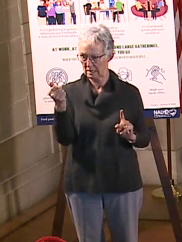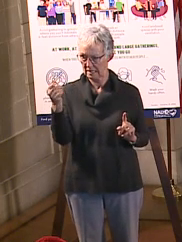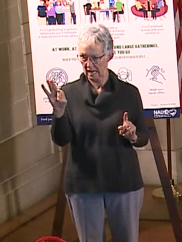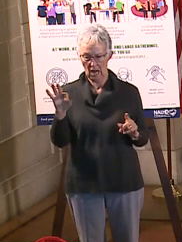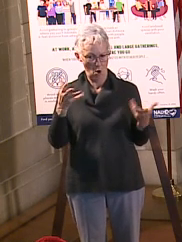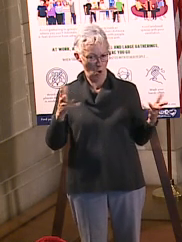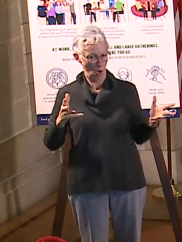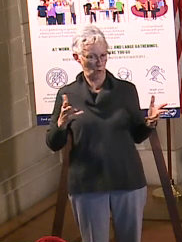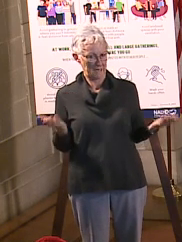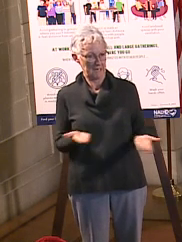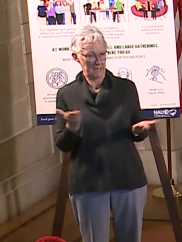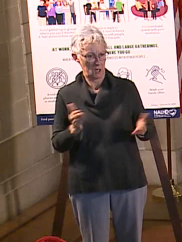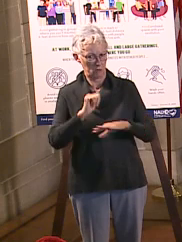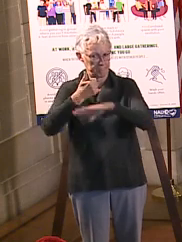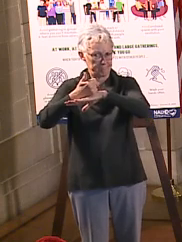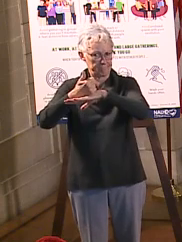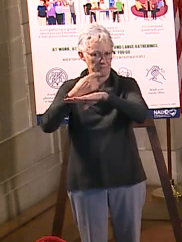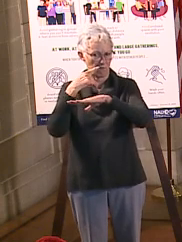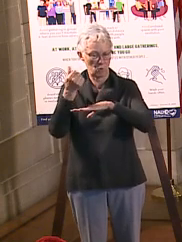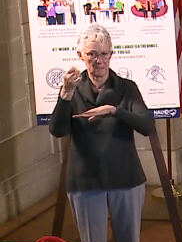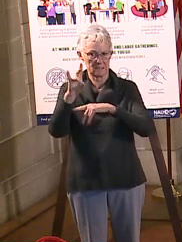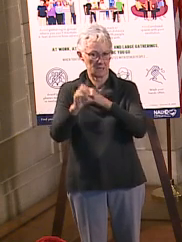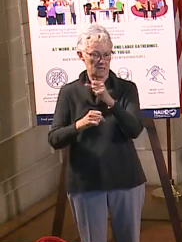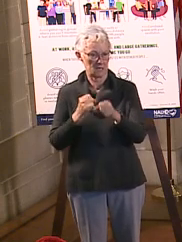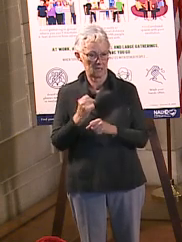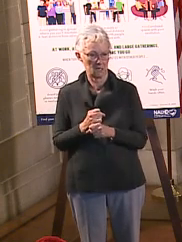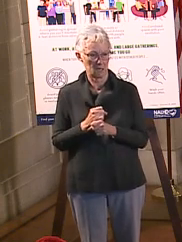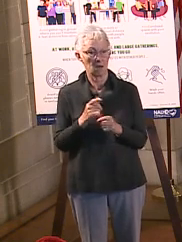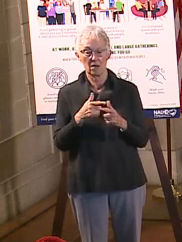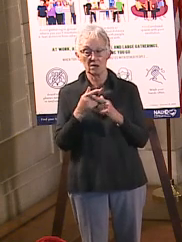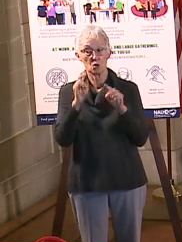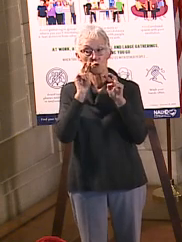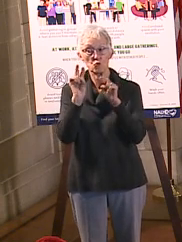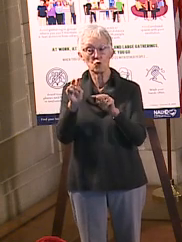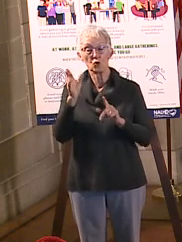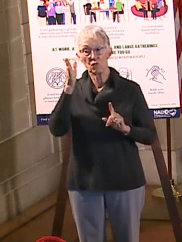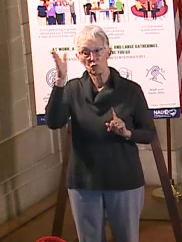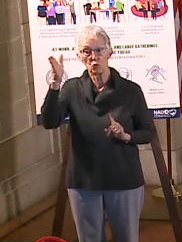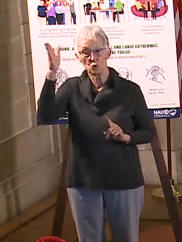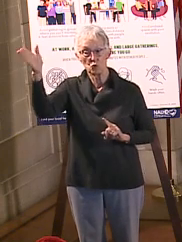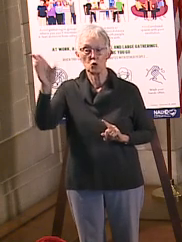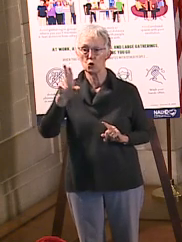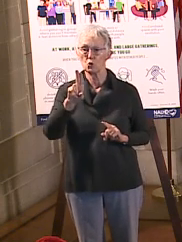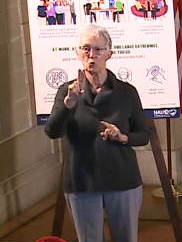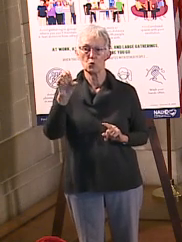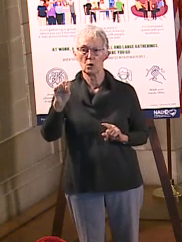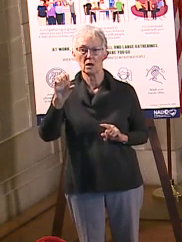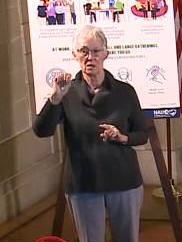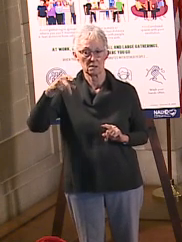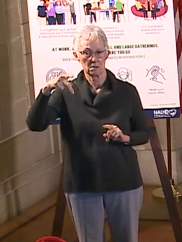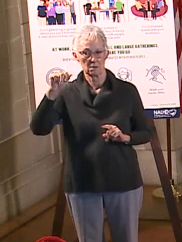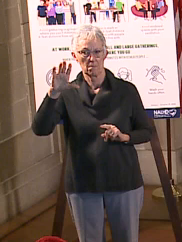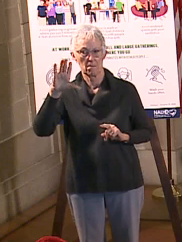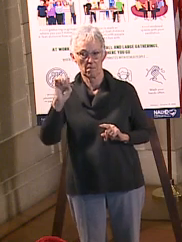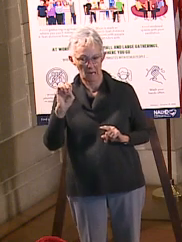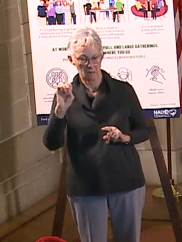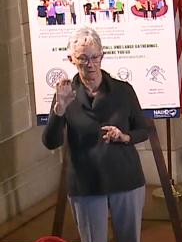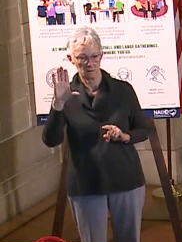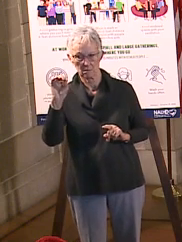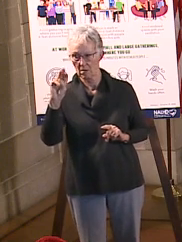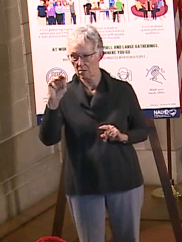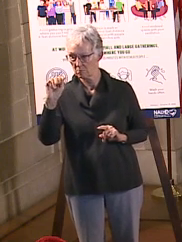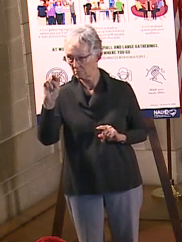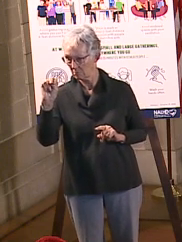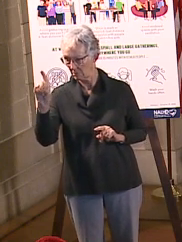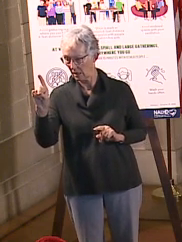for 17 years. And then as you look at what the future of what a U.S. Space Command's mission is to be, I would tell you,